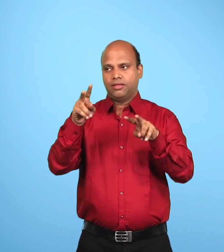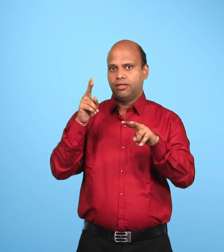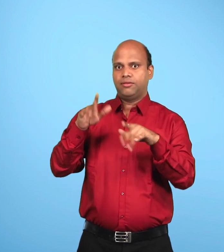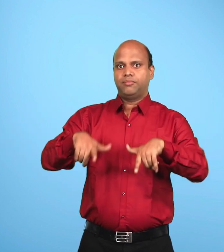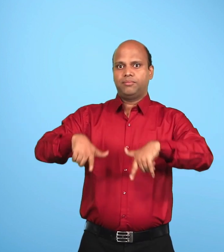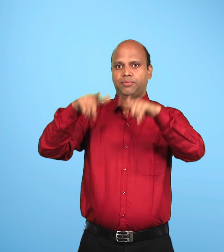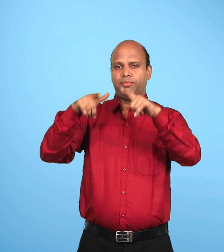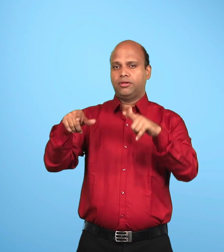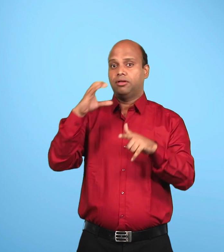trees.